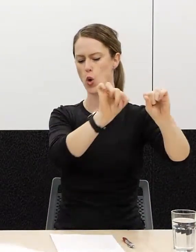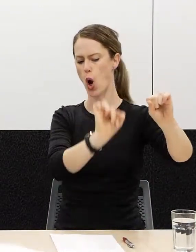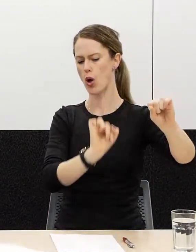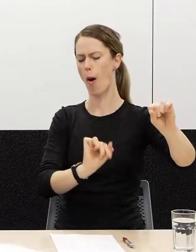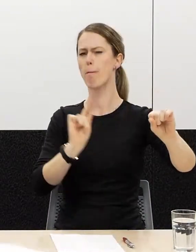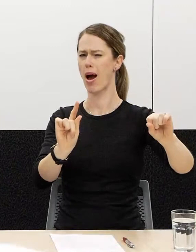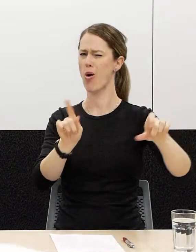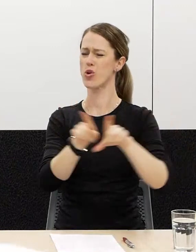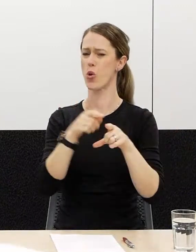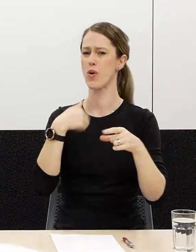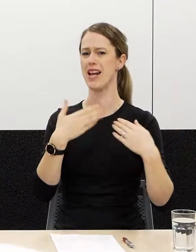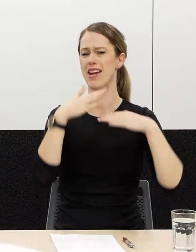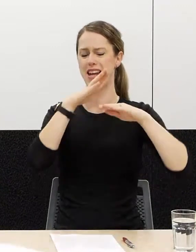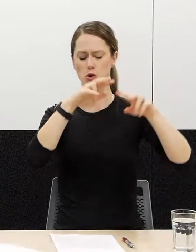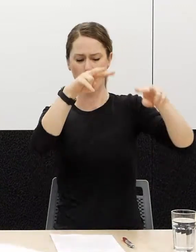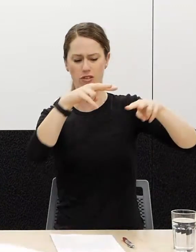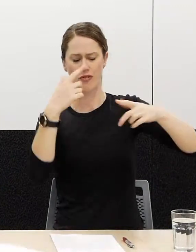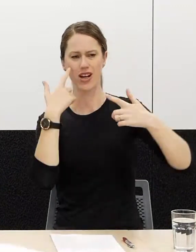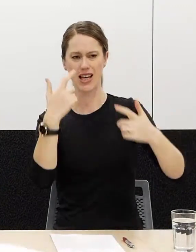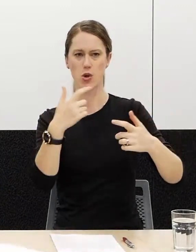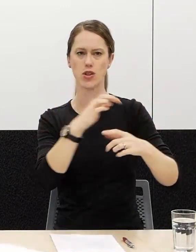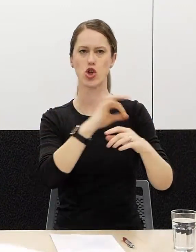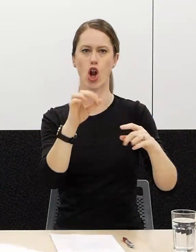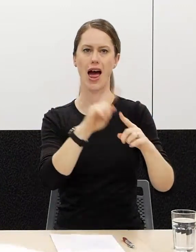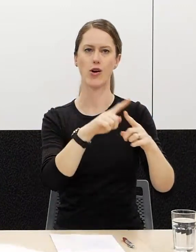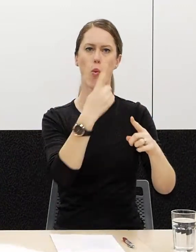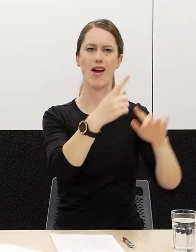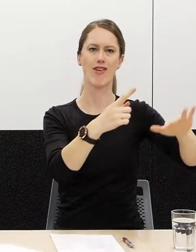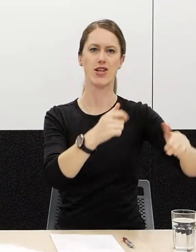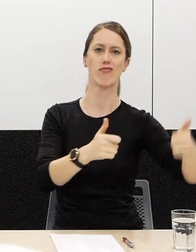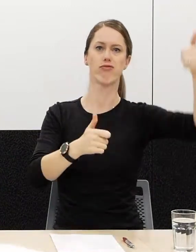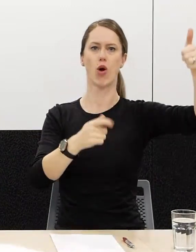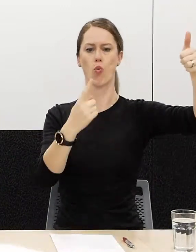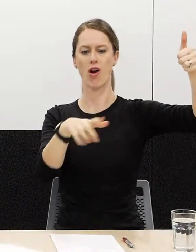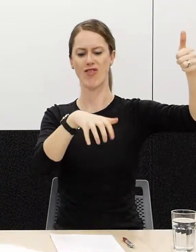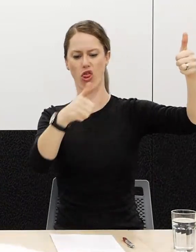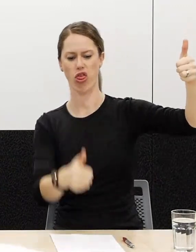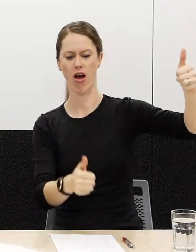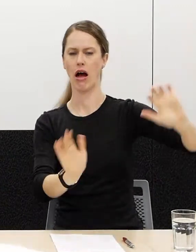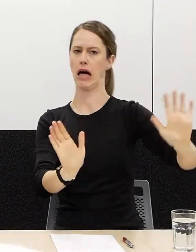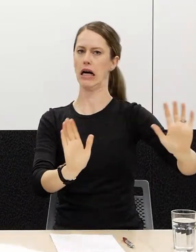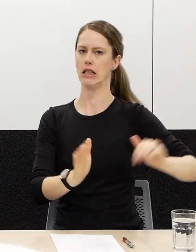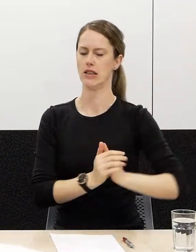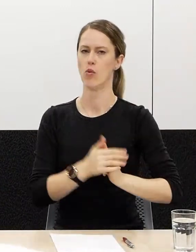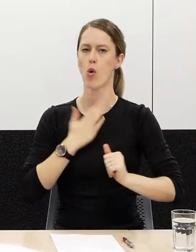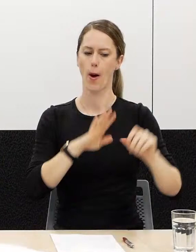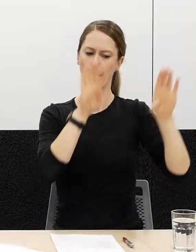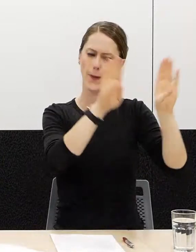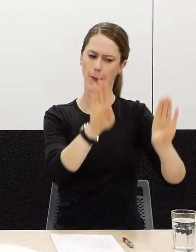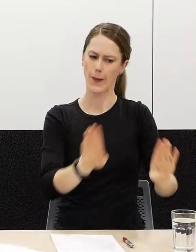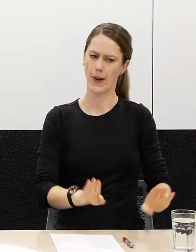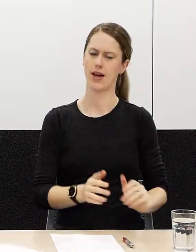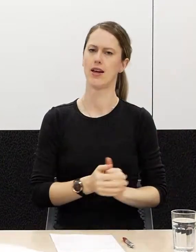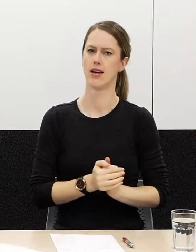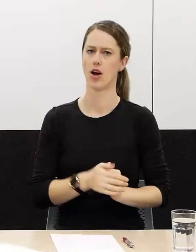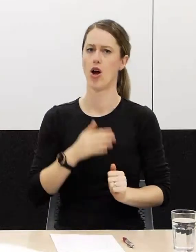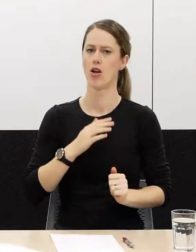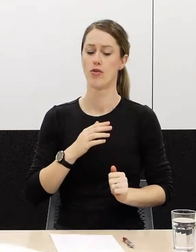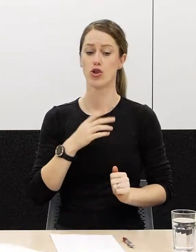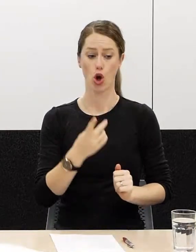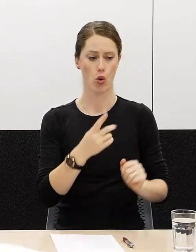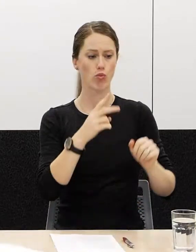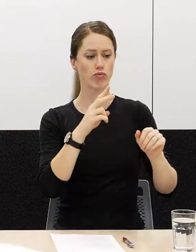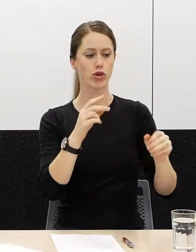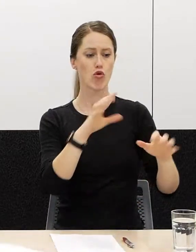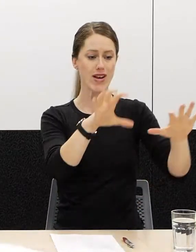national view of how we manage care so that we don't have regional variations in both care and outcomes. So it's building on the strengths of the